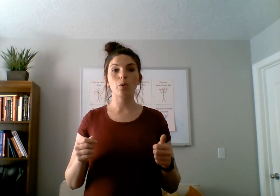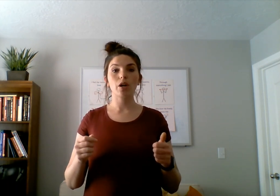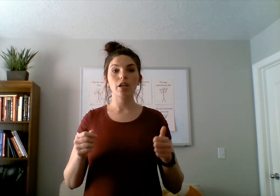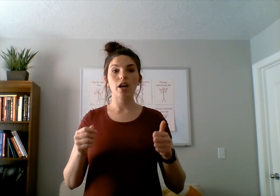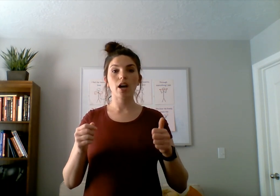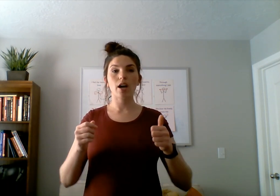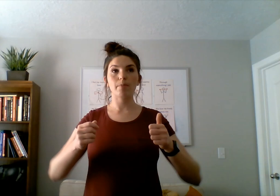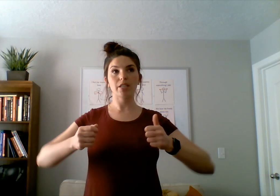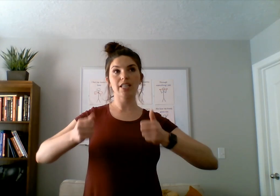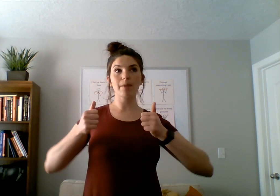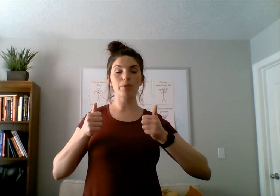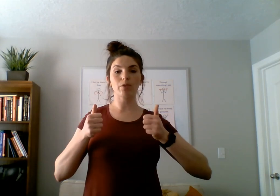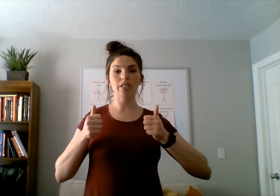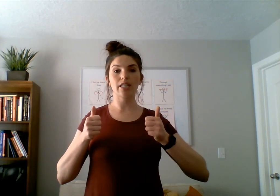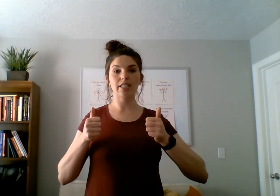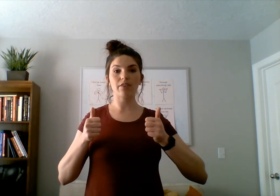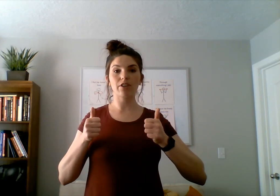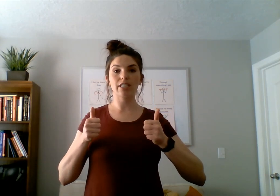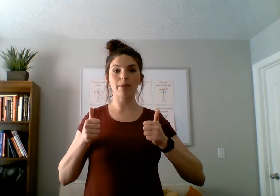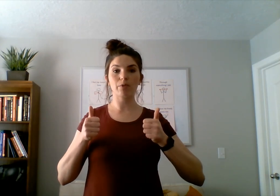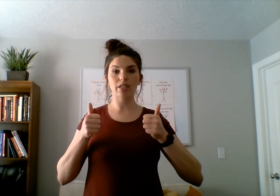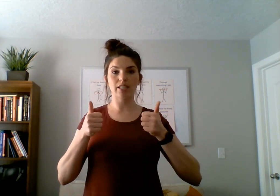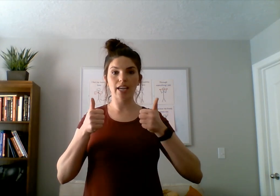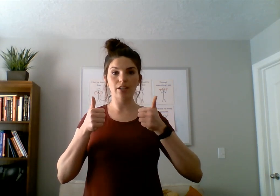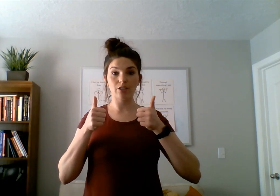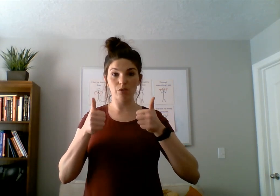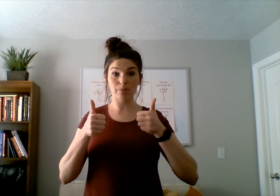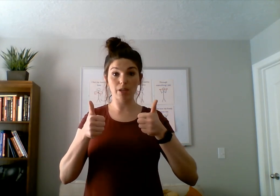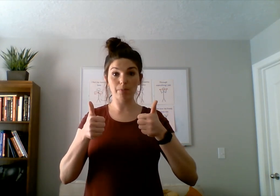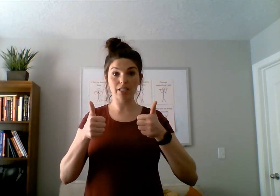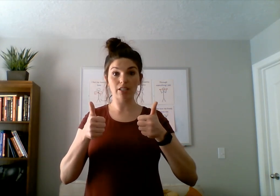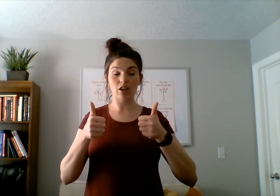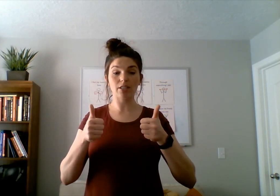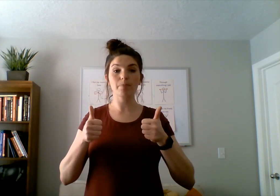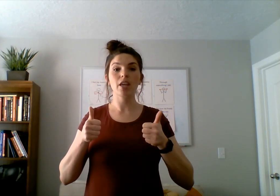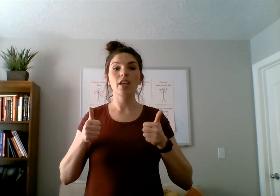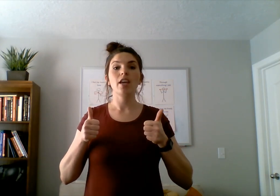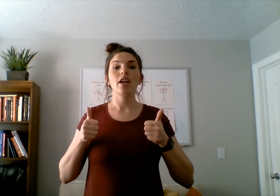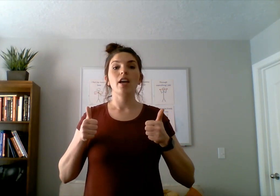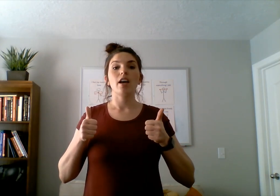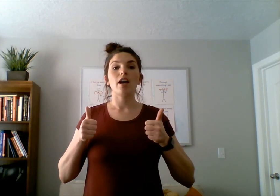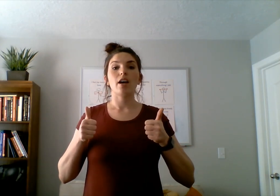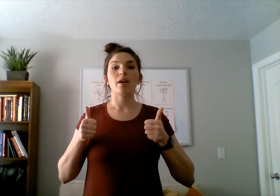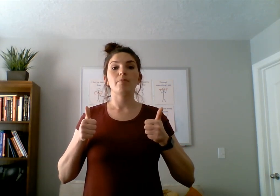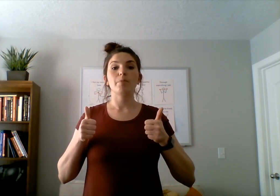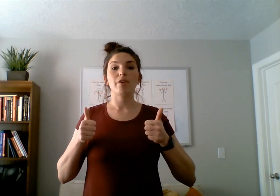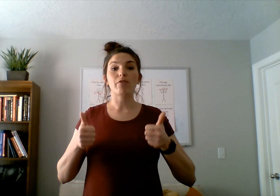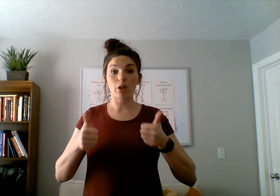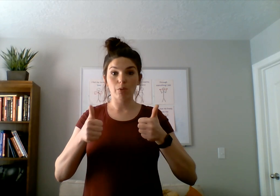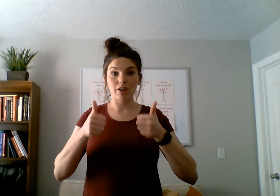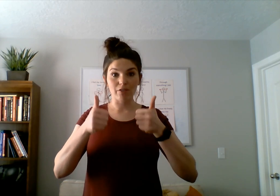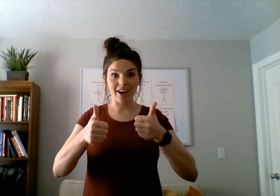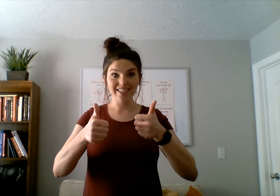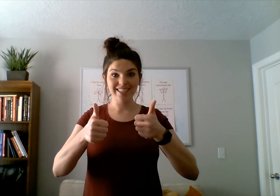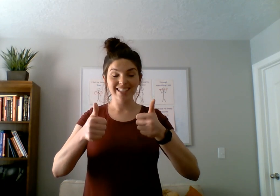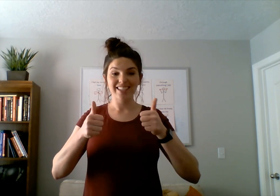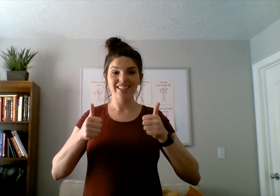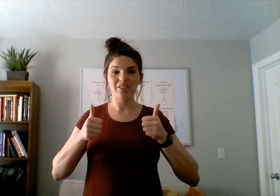disciples. The sign for disciples is like two thumbs up. Because that's awesome. To be a follower of Christ. So